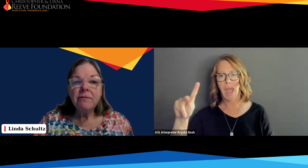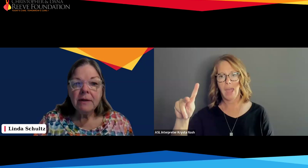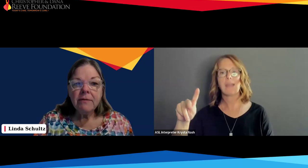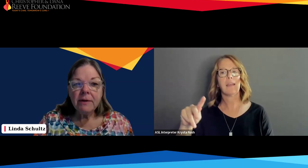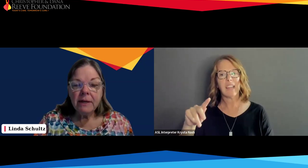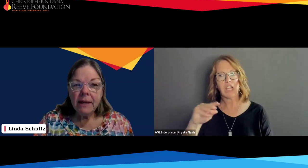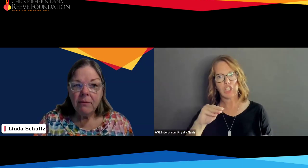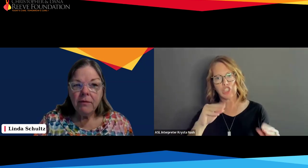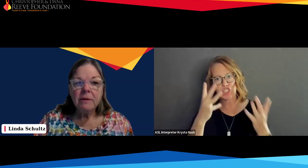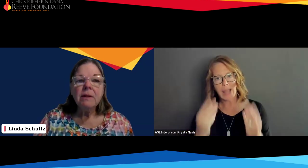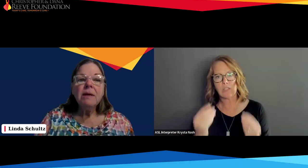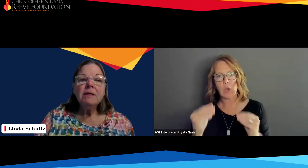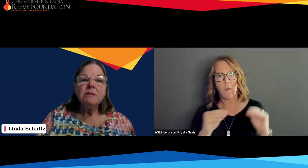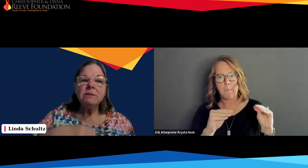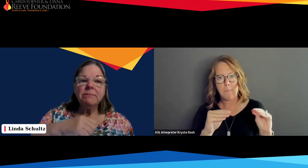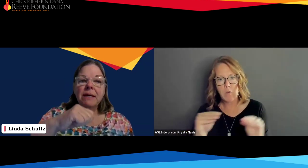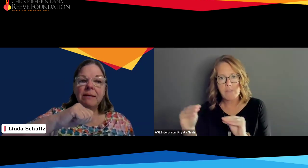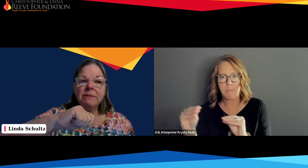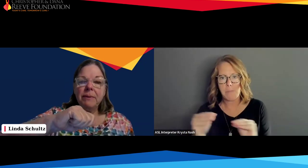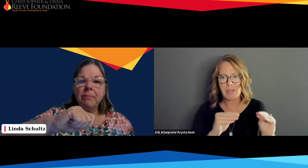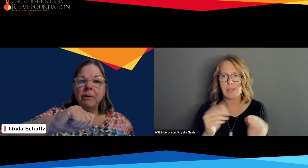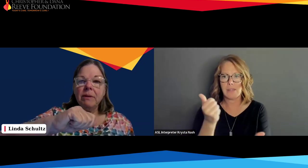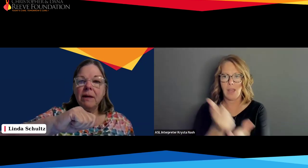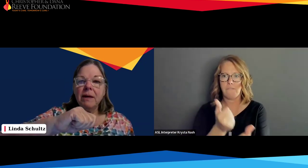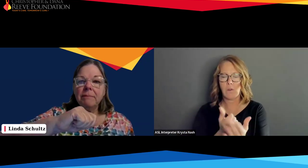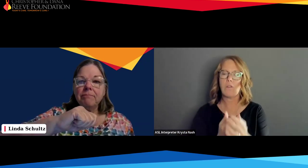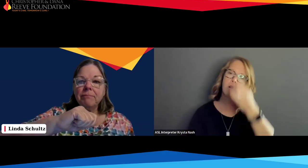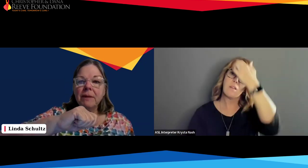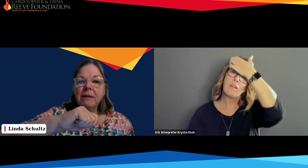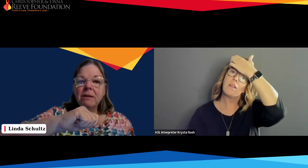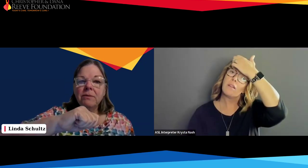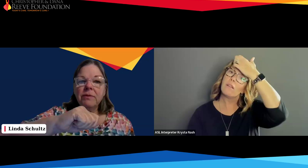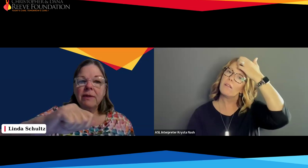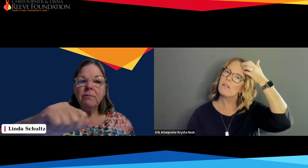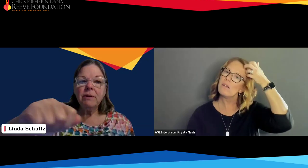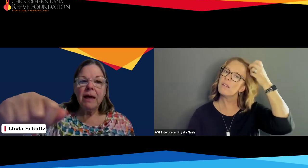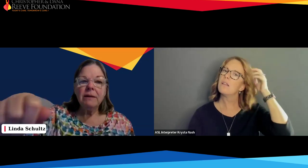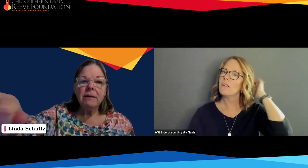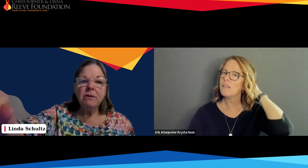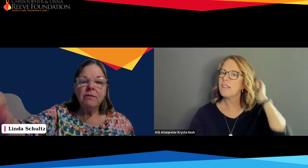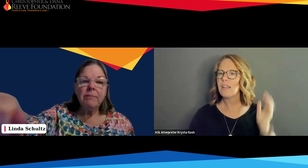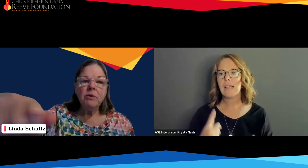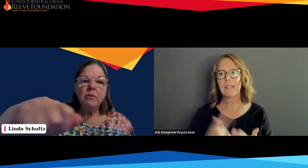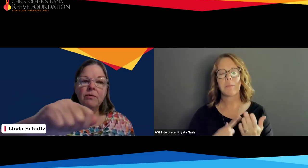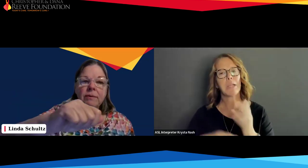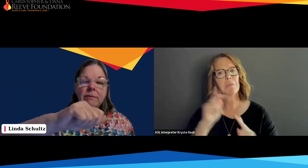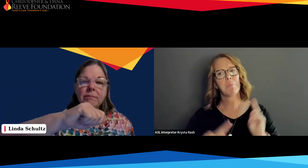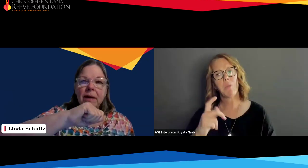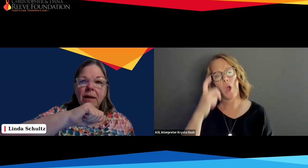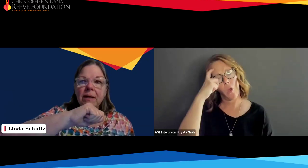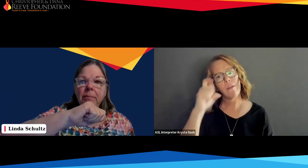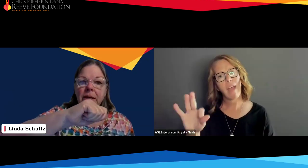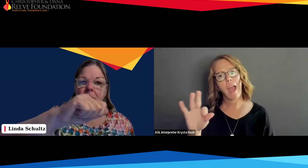movement is very, very helpful. So sometimes people, they think, well, if I